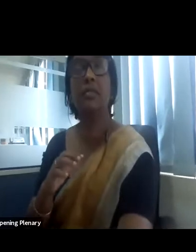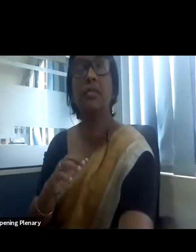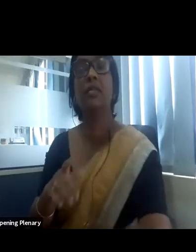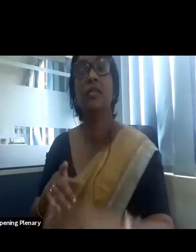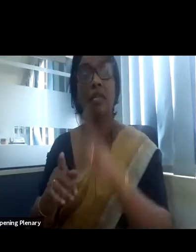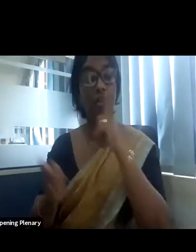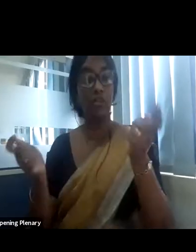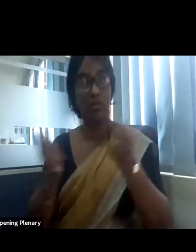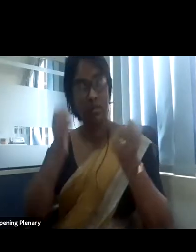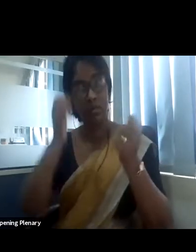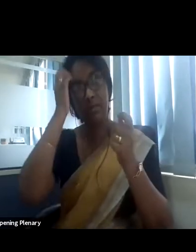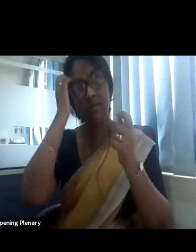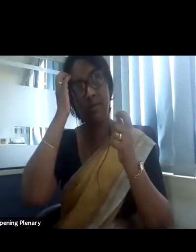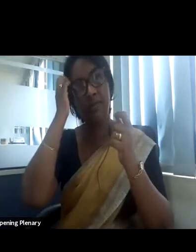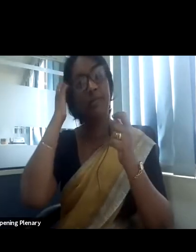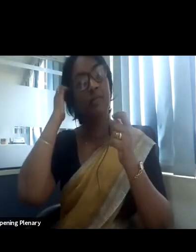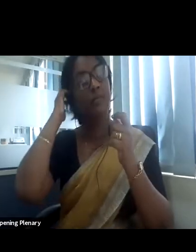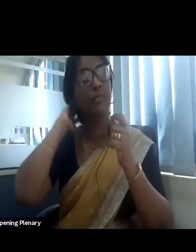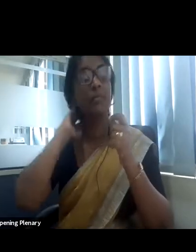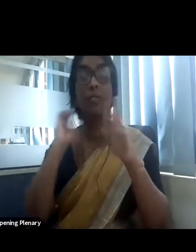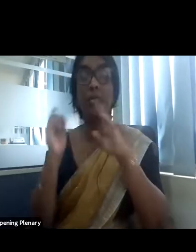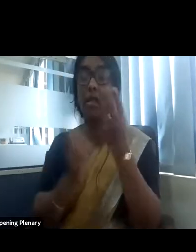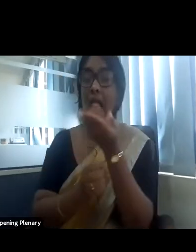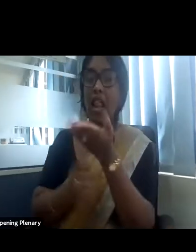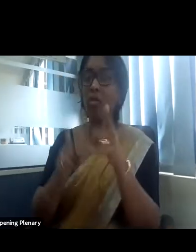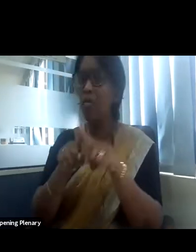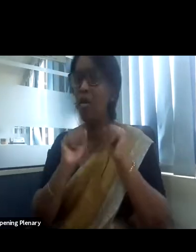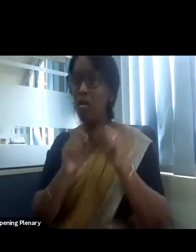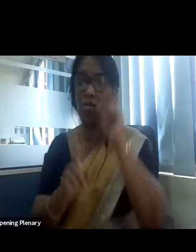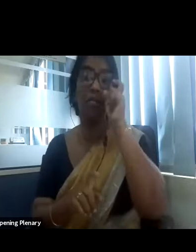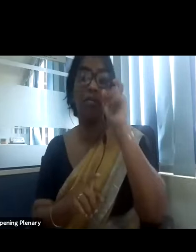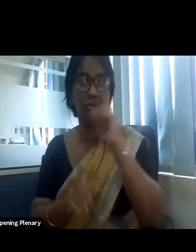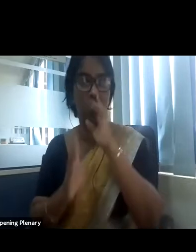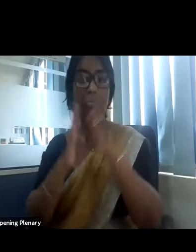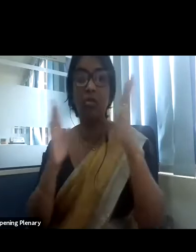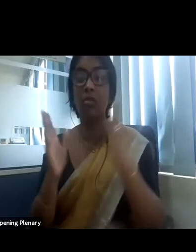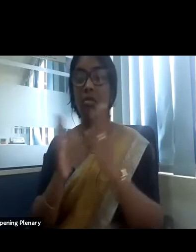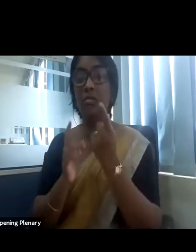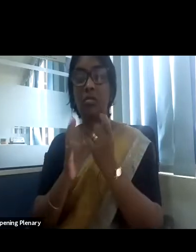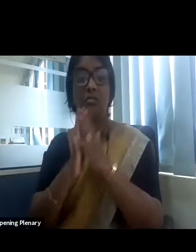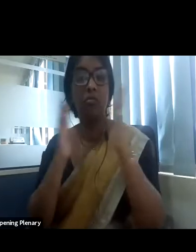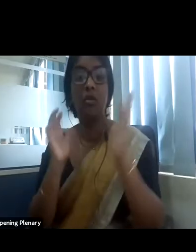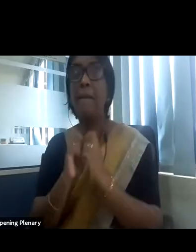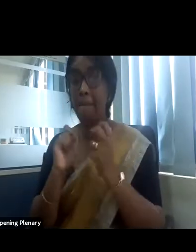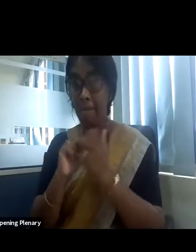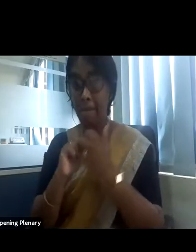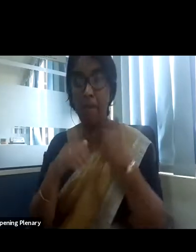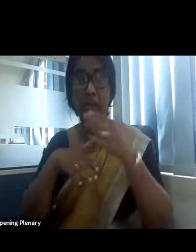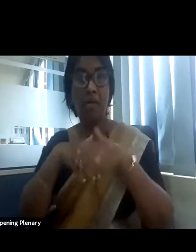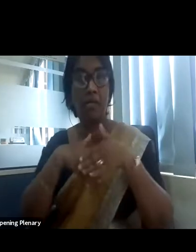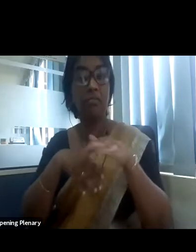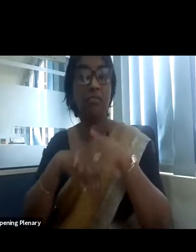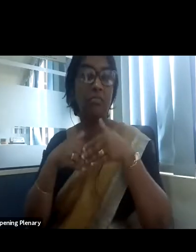you look at the existential crisis that we are confronting, we have a situation where it makes it very, very